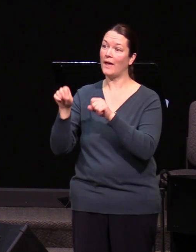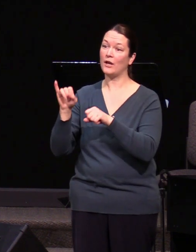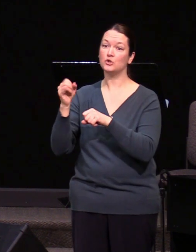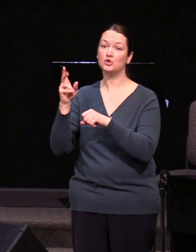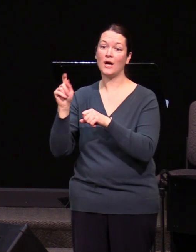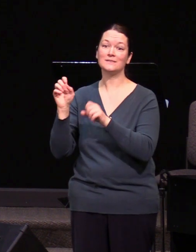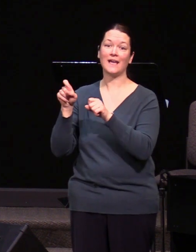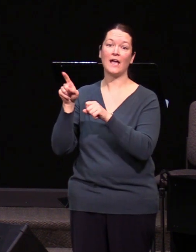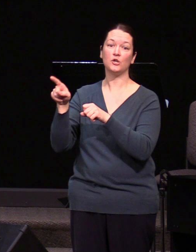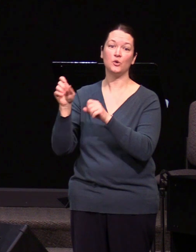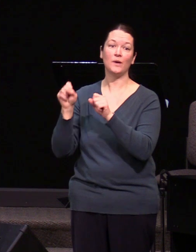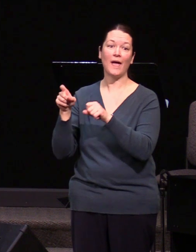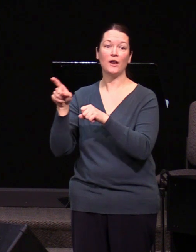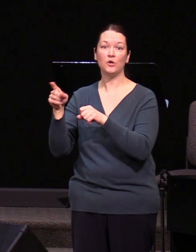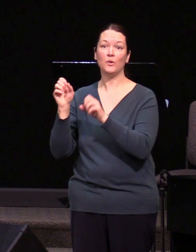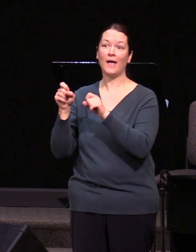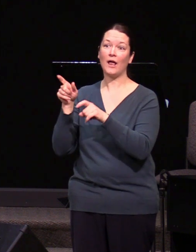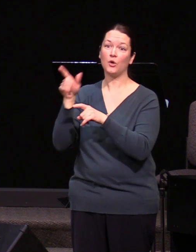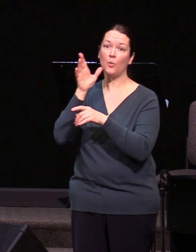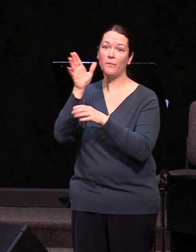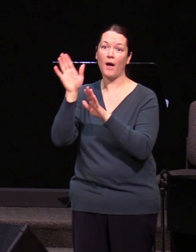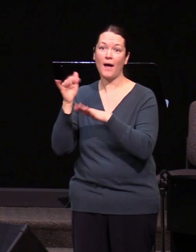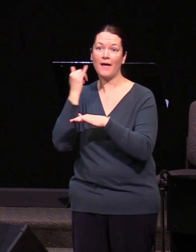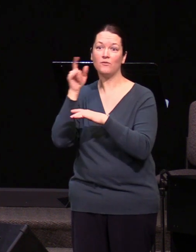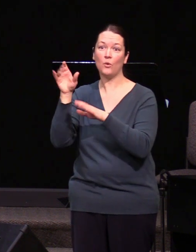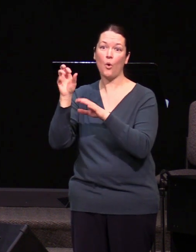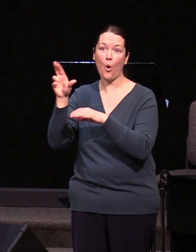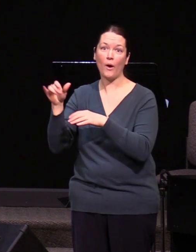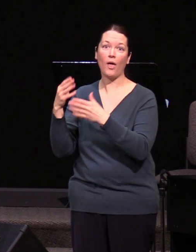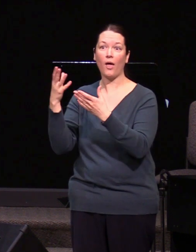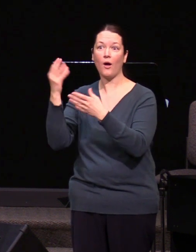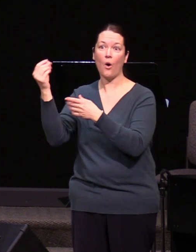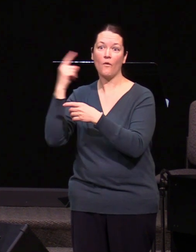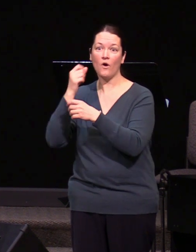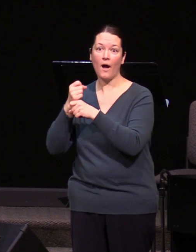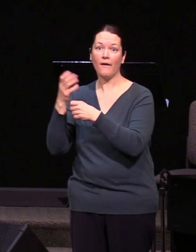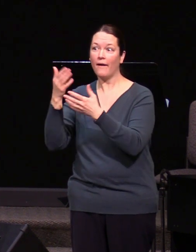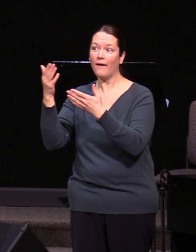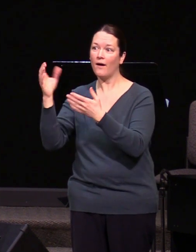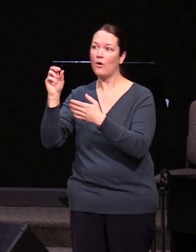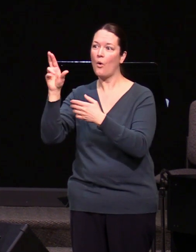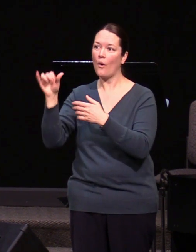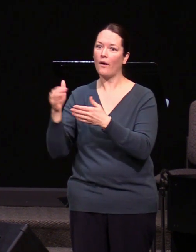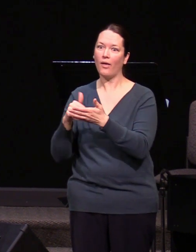me for a coffee, Corey, the other day, Corey, like, that would be awesome if we could just, Corey, go for coffee, Corey. Corey?